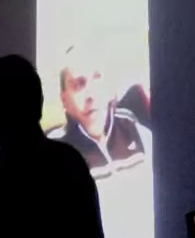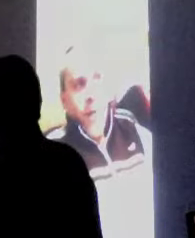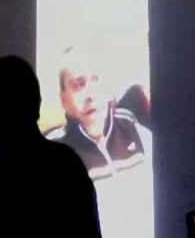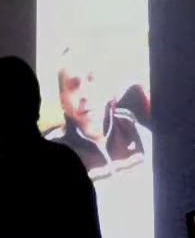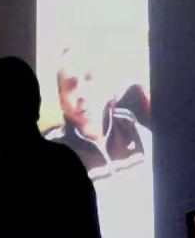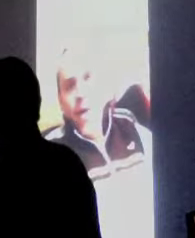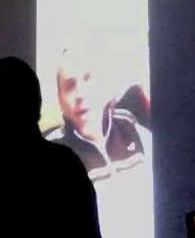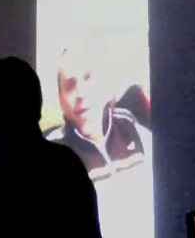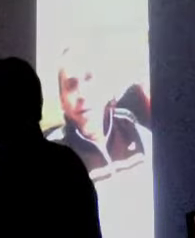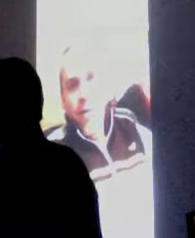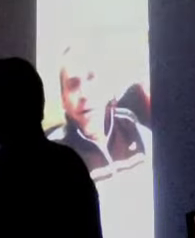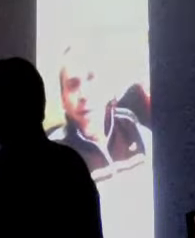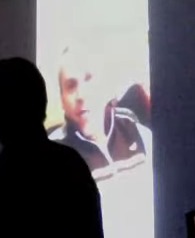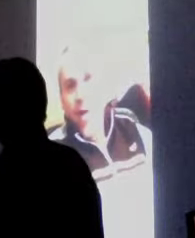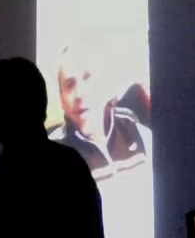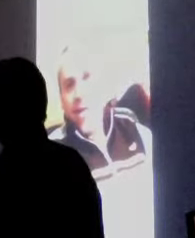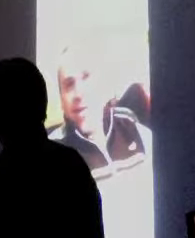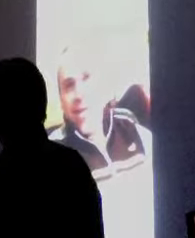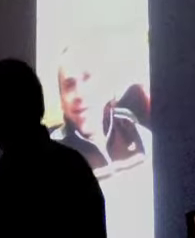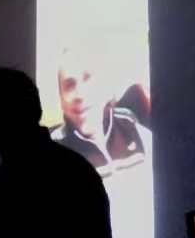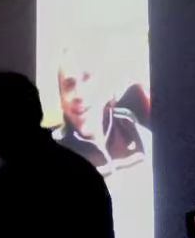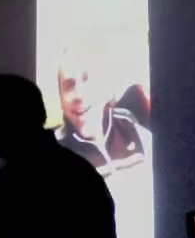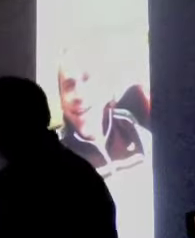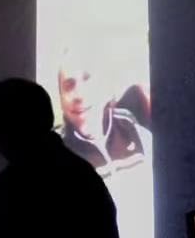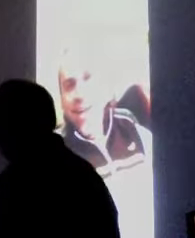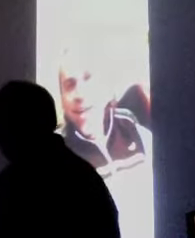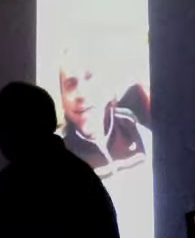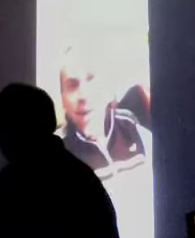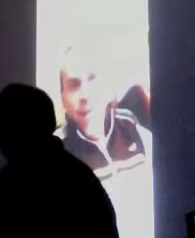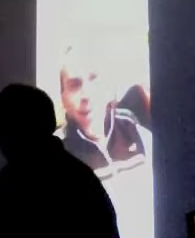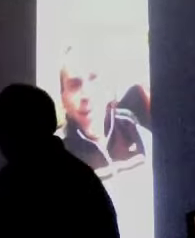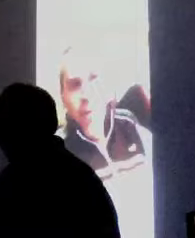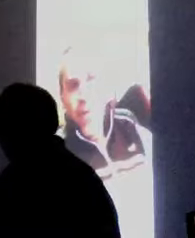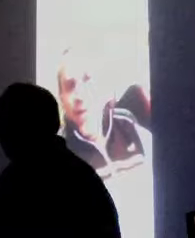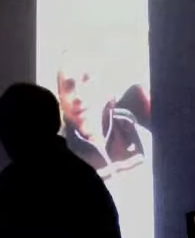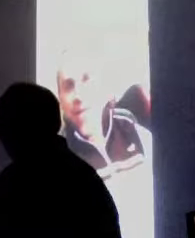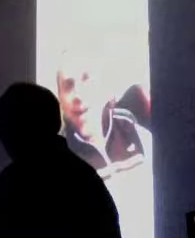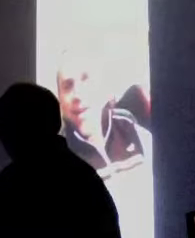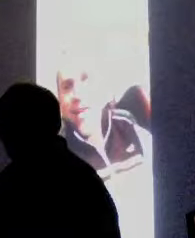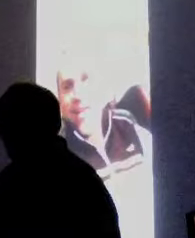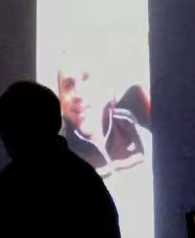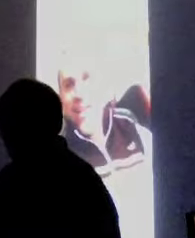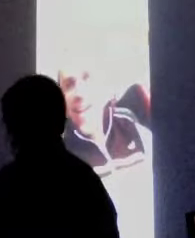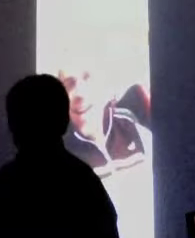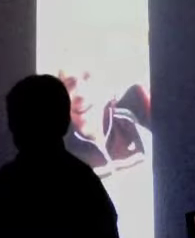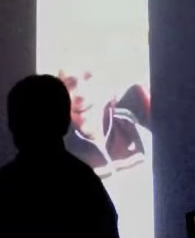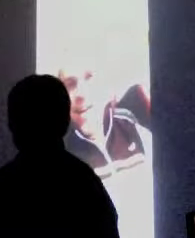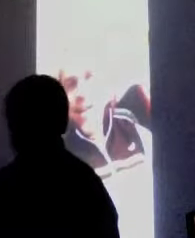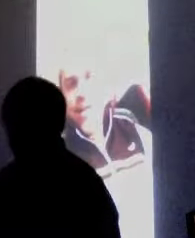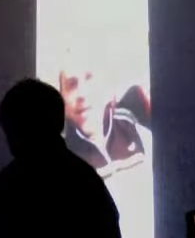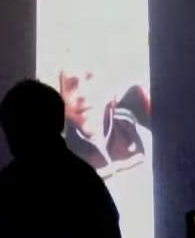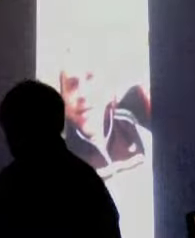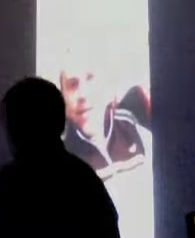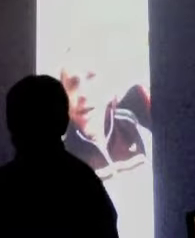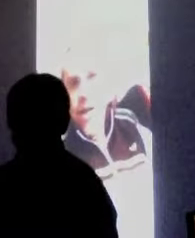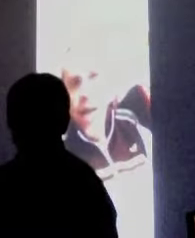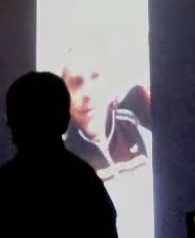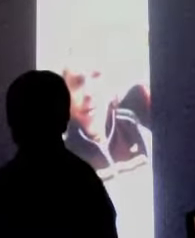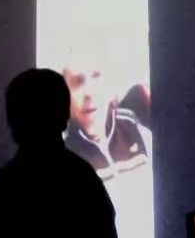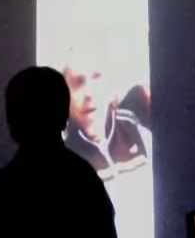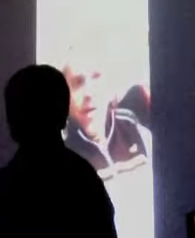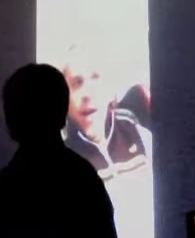as a basketball player, I was compared to Mark Price. And that's how people remember me to this day. And